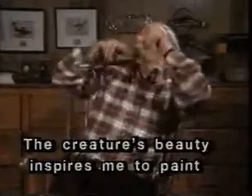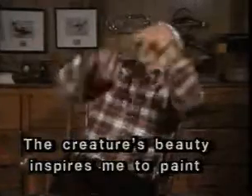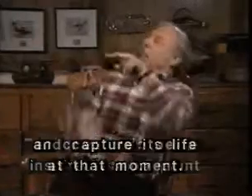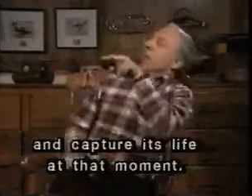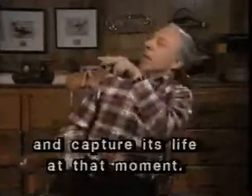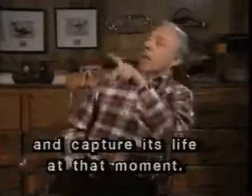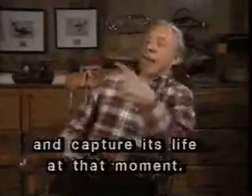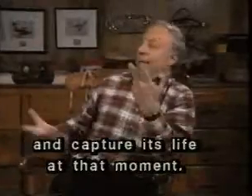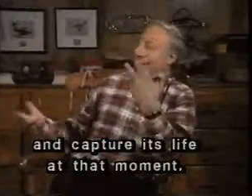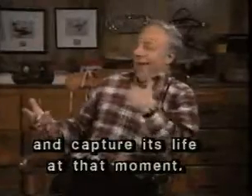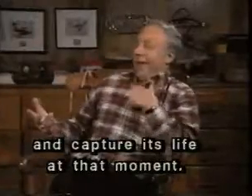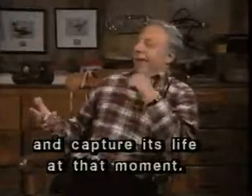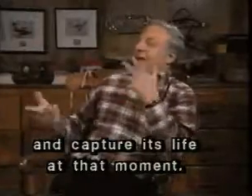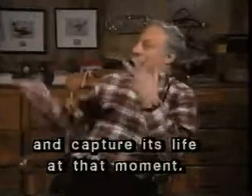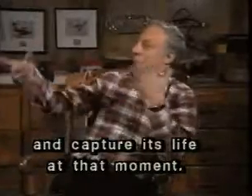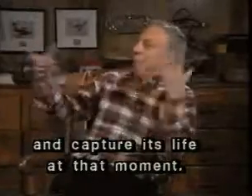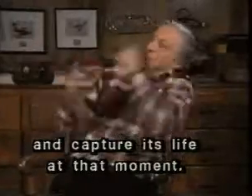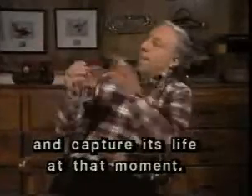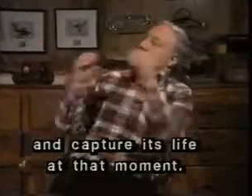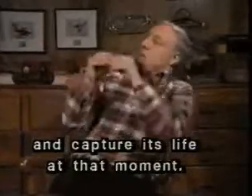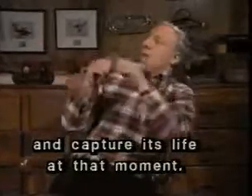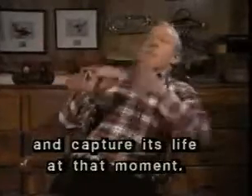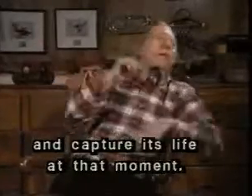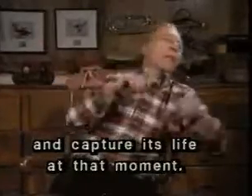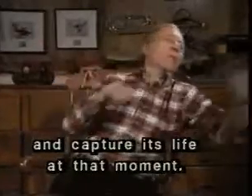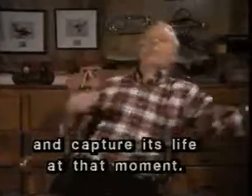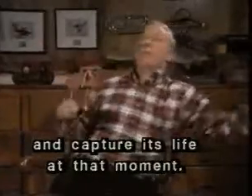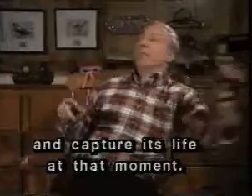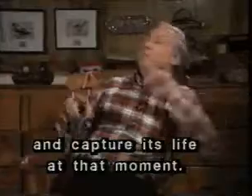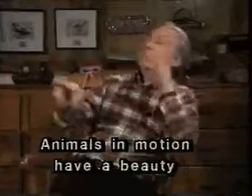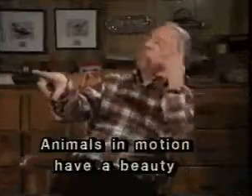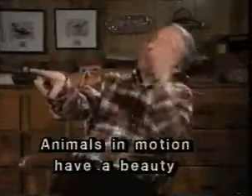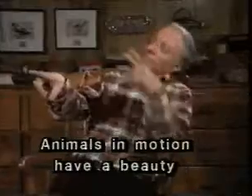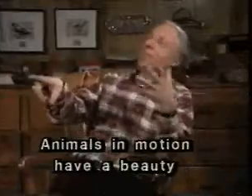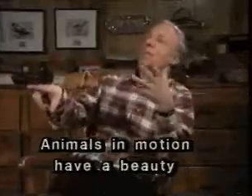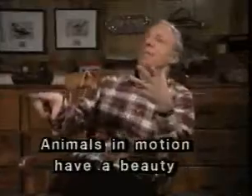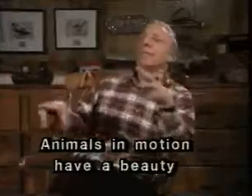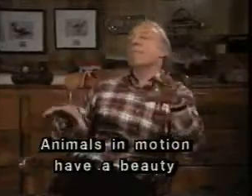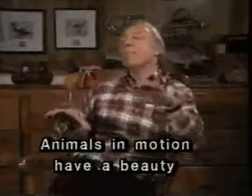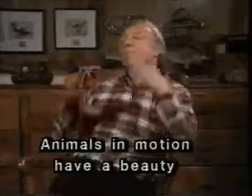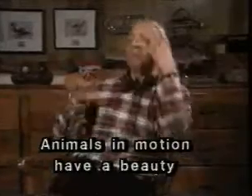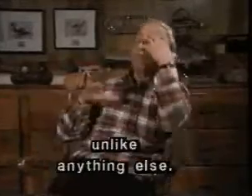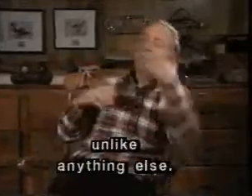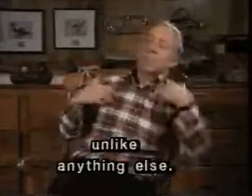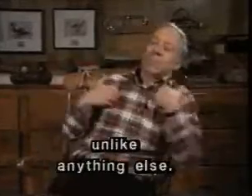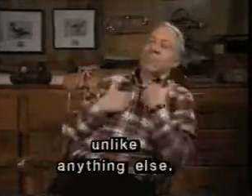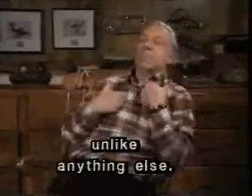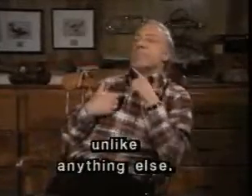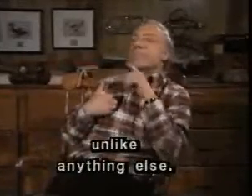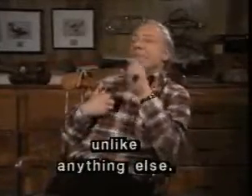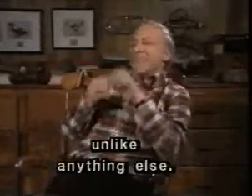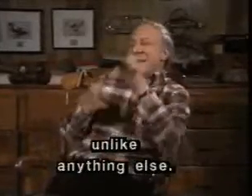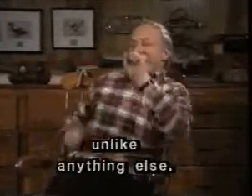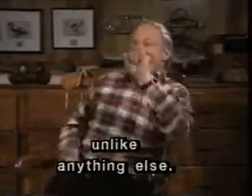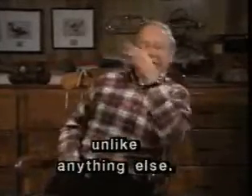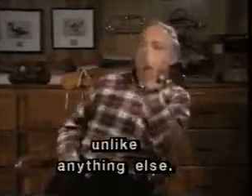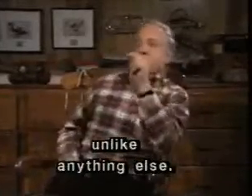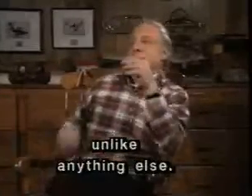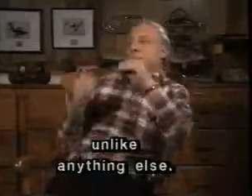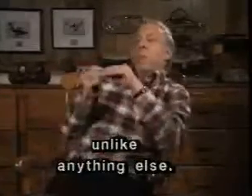and capture its life at that moment. Animals in motion have a beauty unlike anything else. It's that